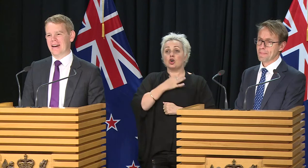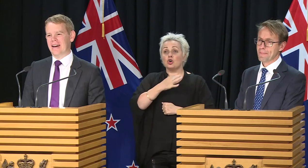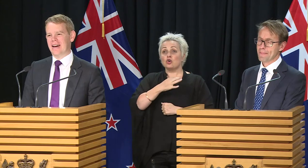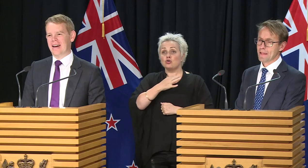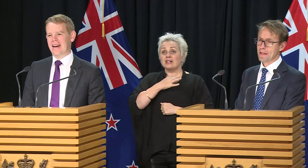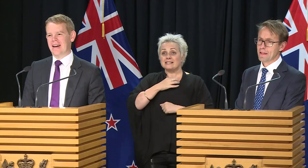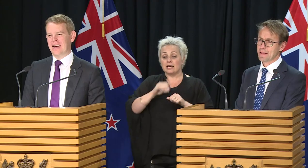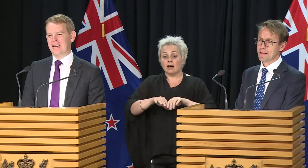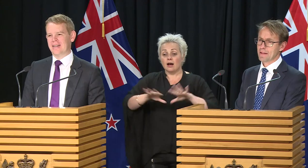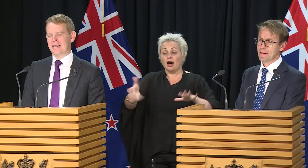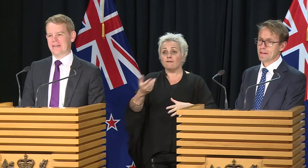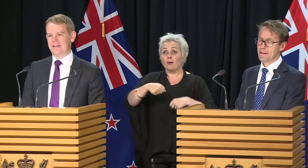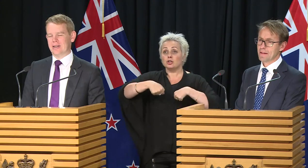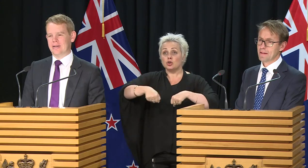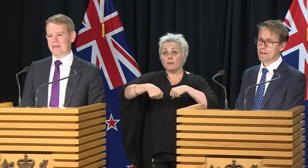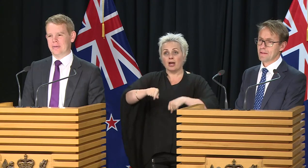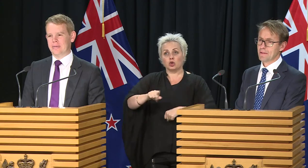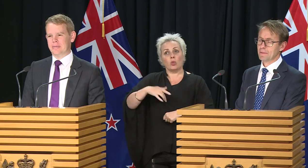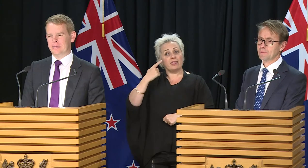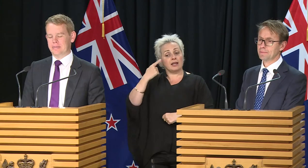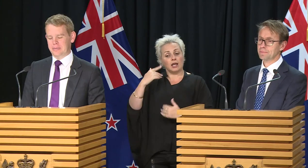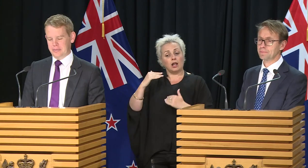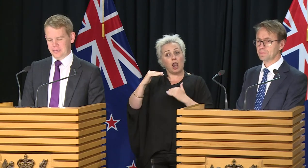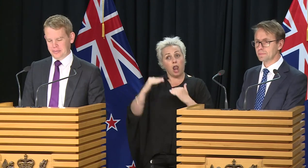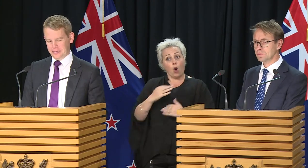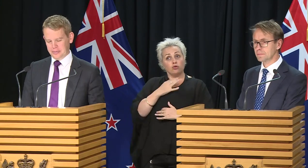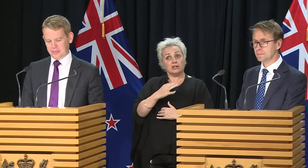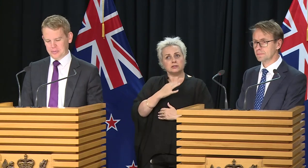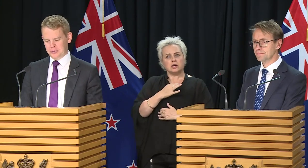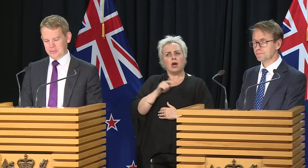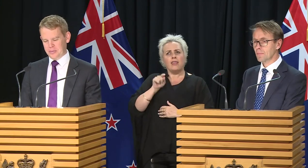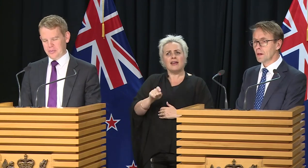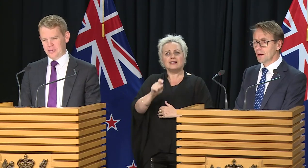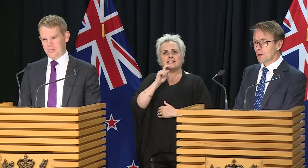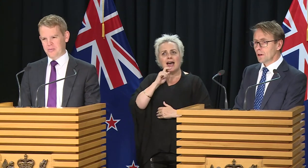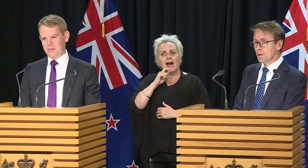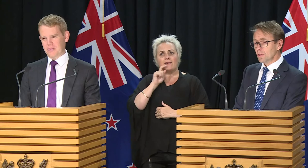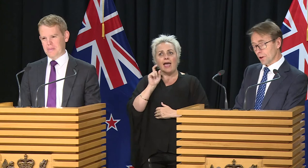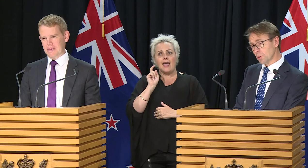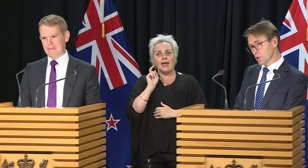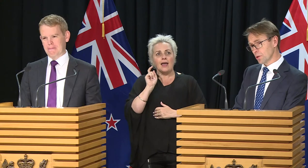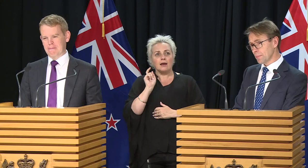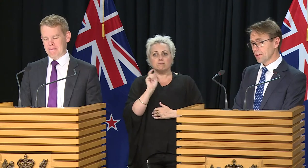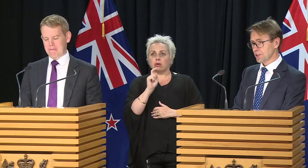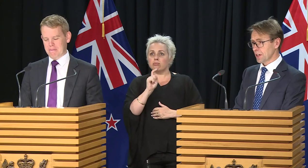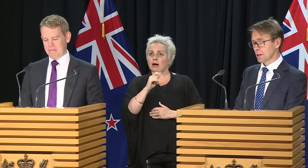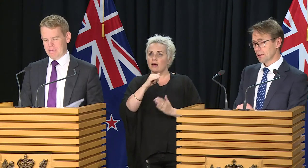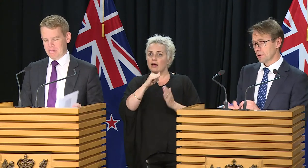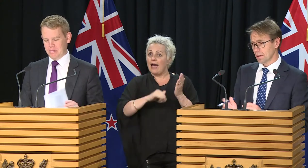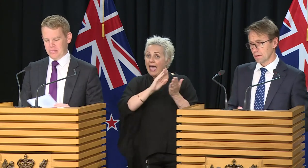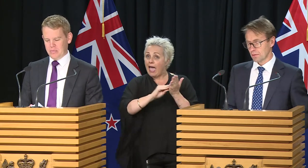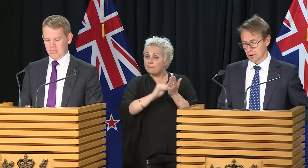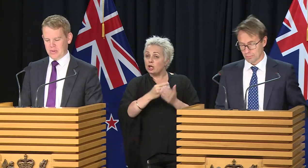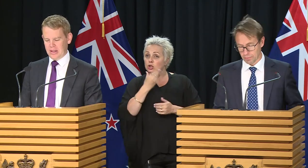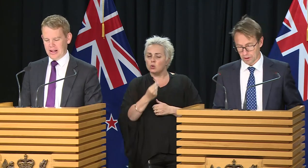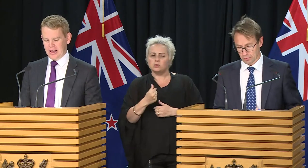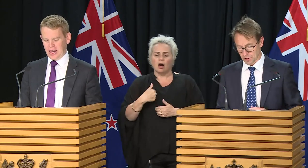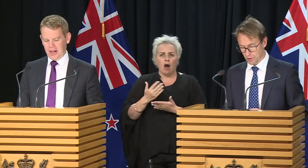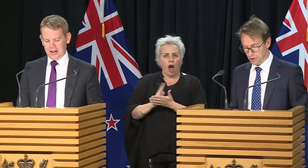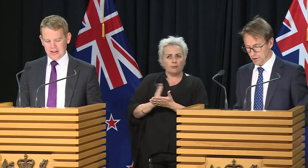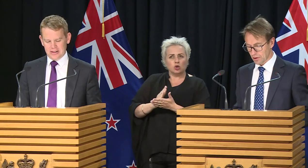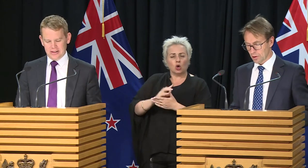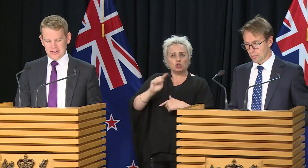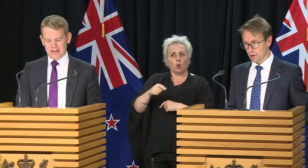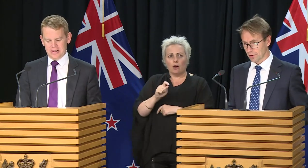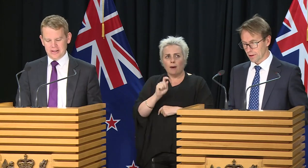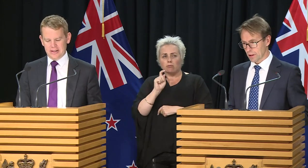spread at the countdown to be very low, and did the health worker scan in using the tracer at the countdown? So I'm not sure about the scanning, and I